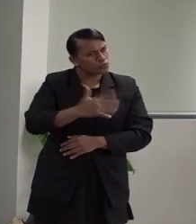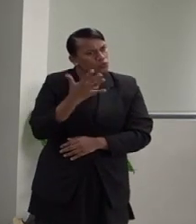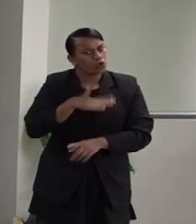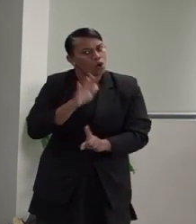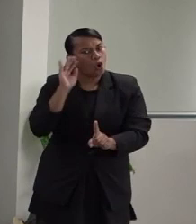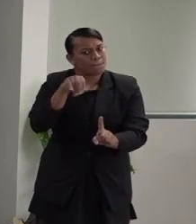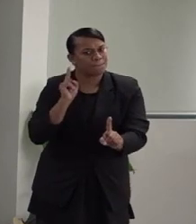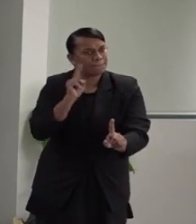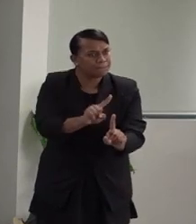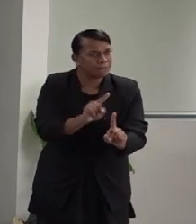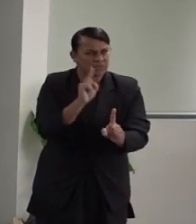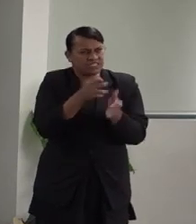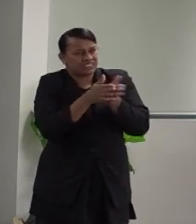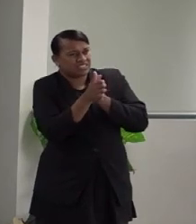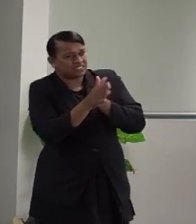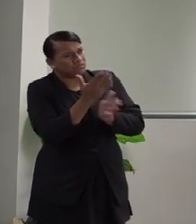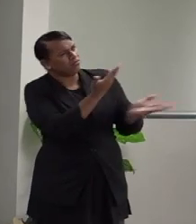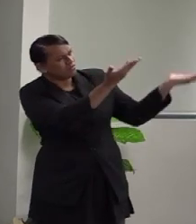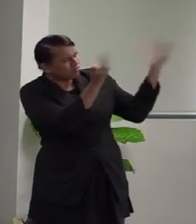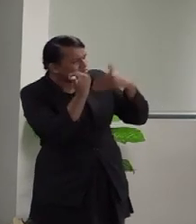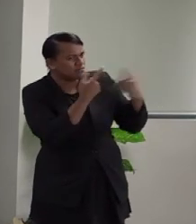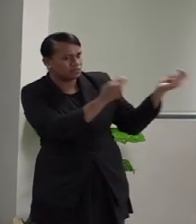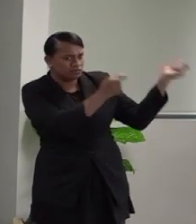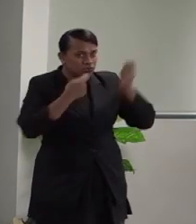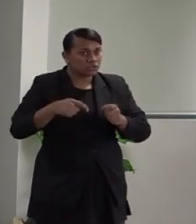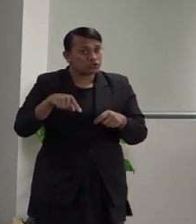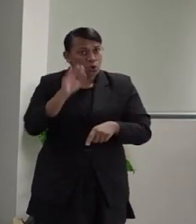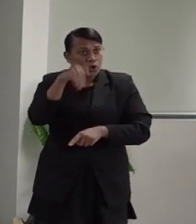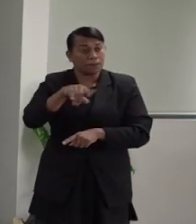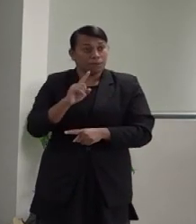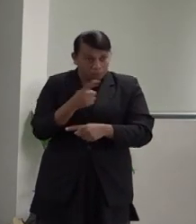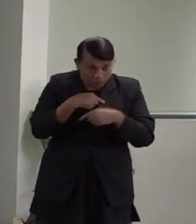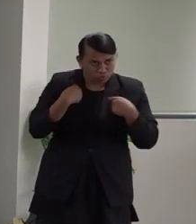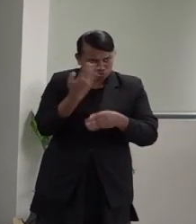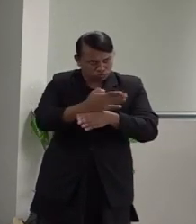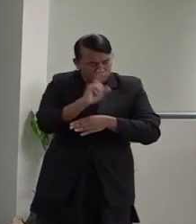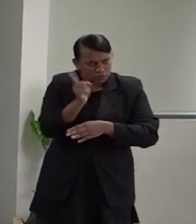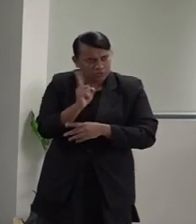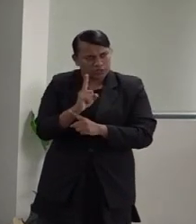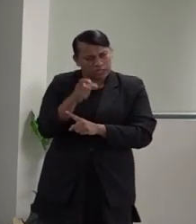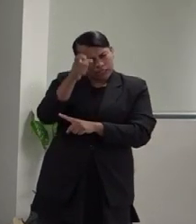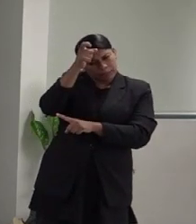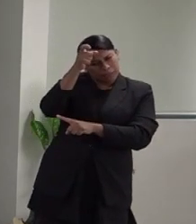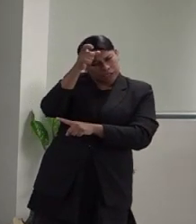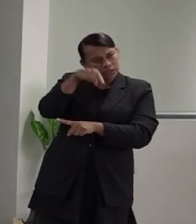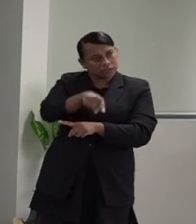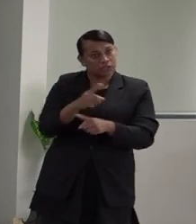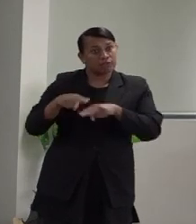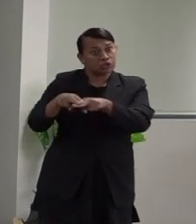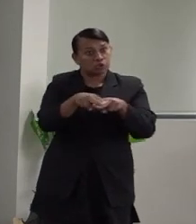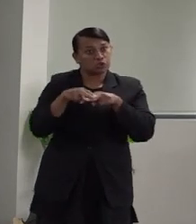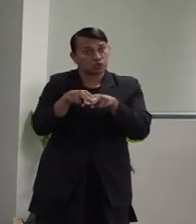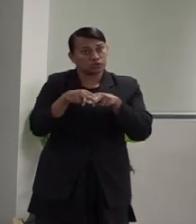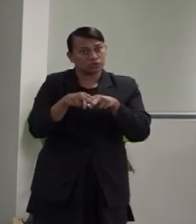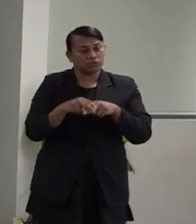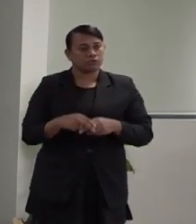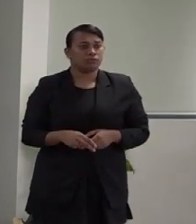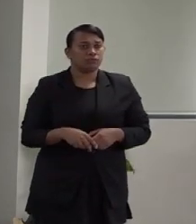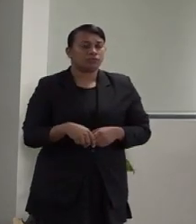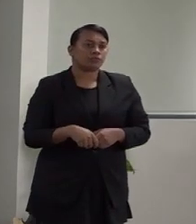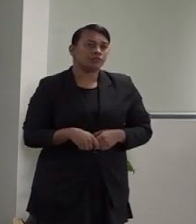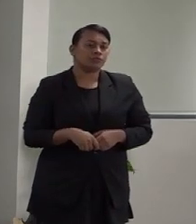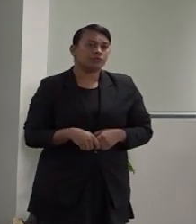folks home. We're also working closely with embassies in Fiji to repatriate foreign nationals still on our